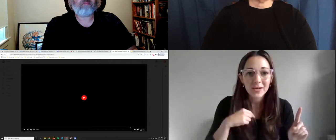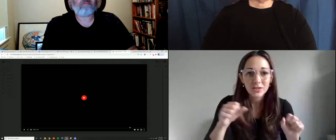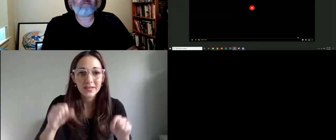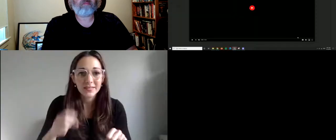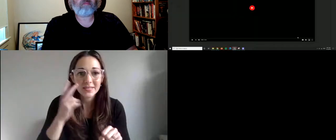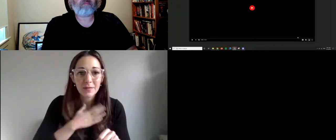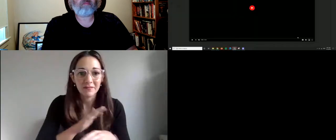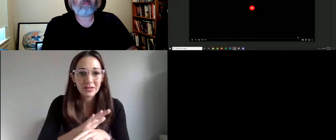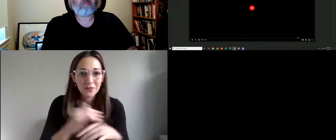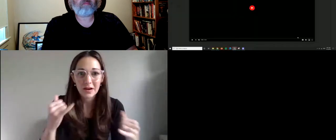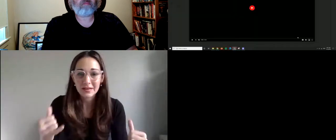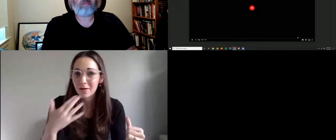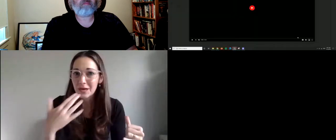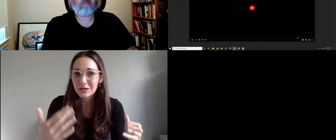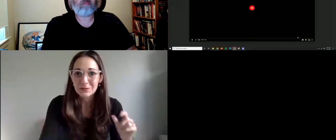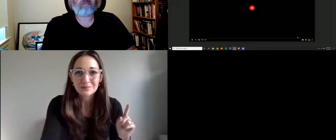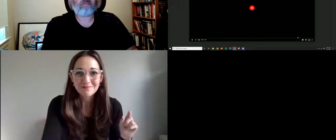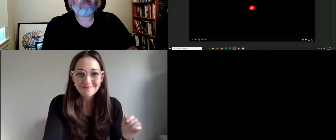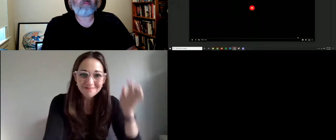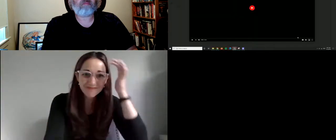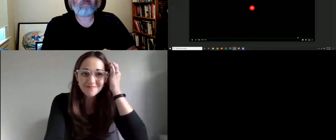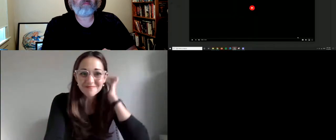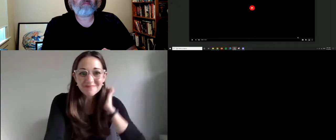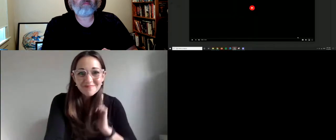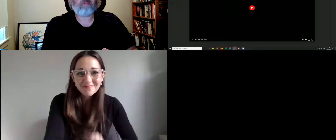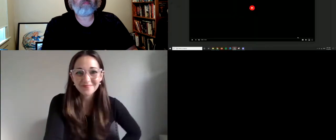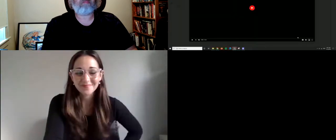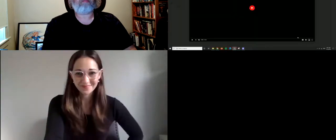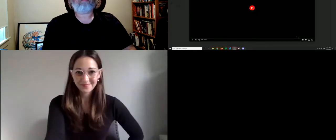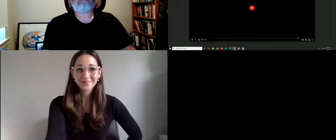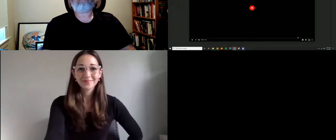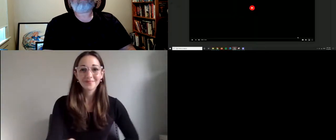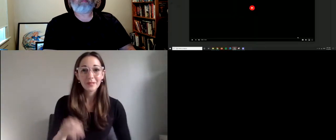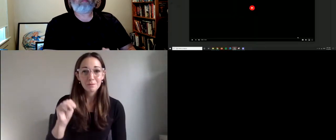Michael, I actually can see my video right now. Thank you. Okay, no problem.